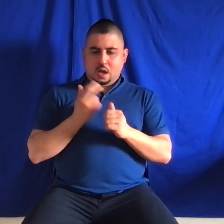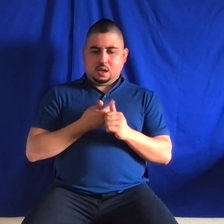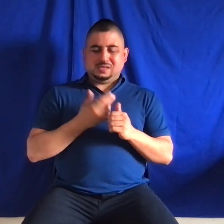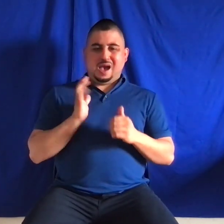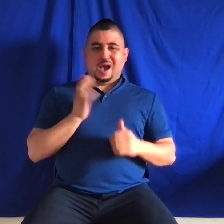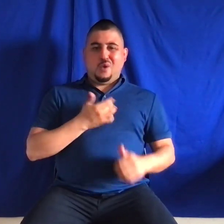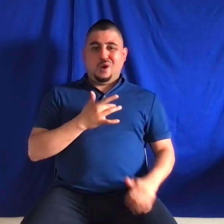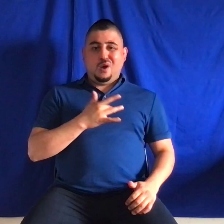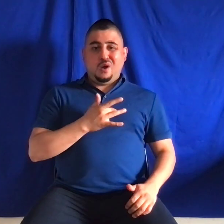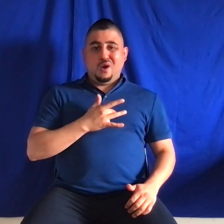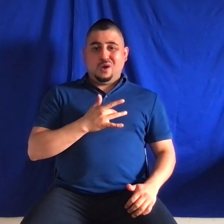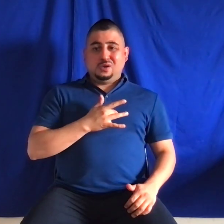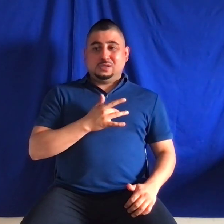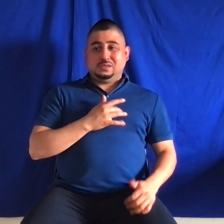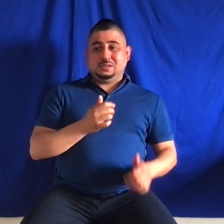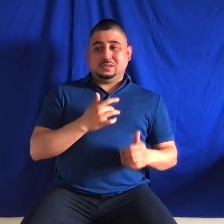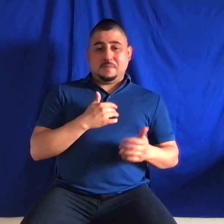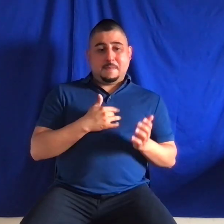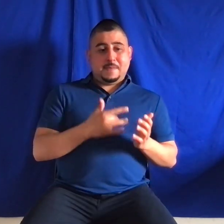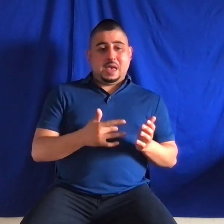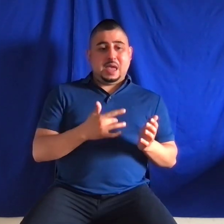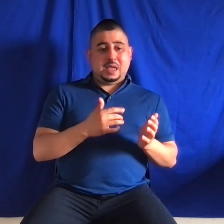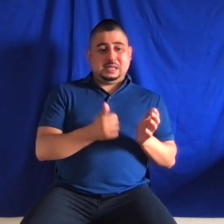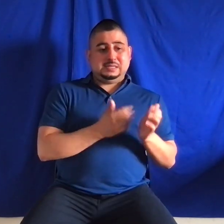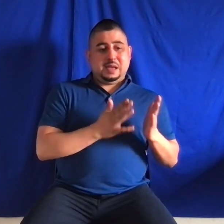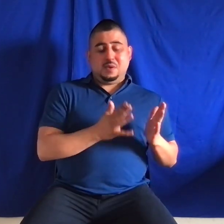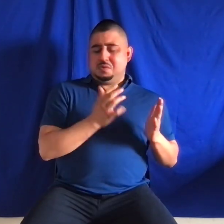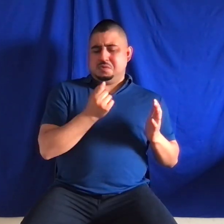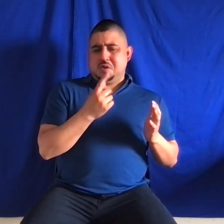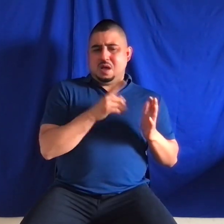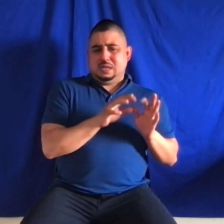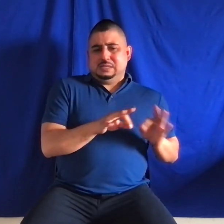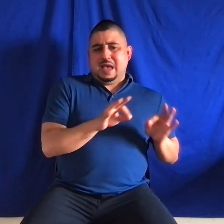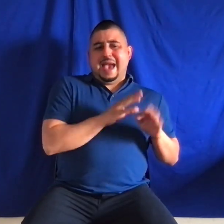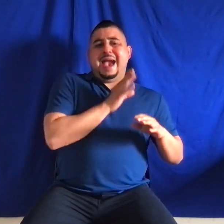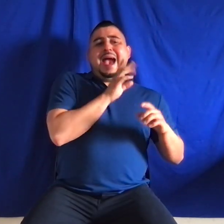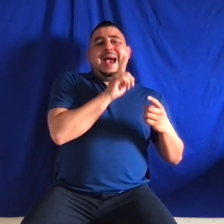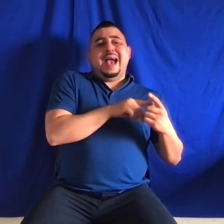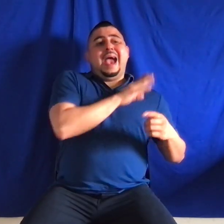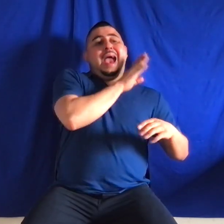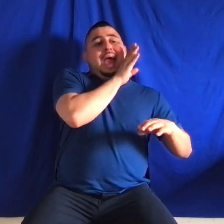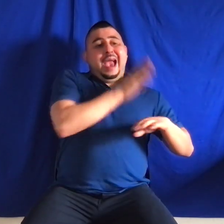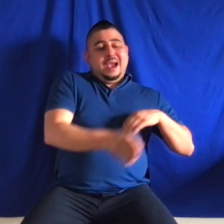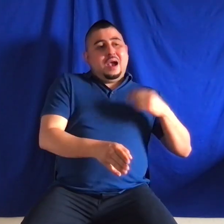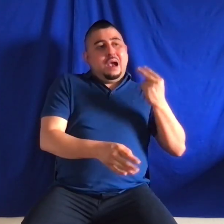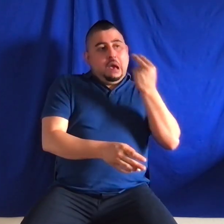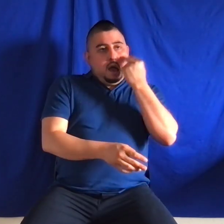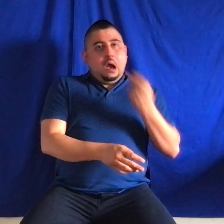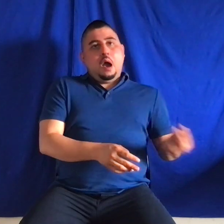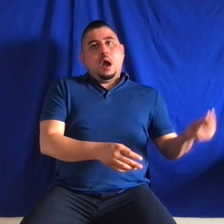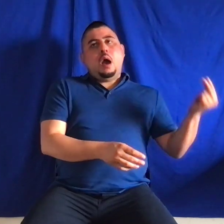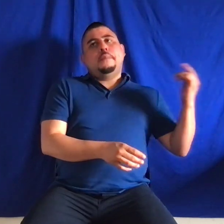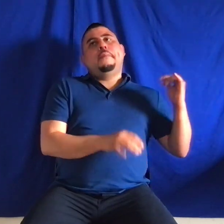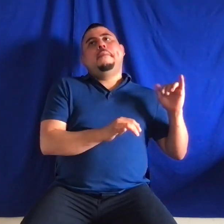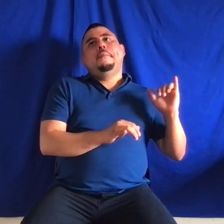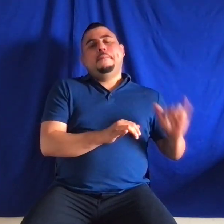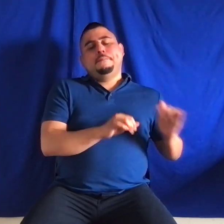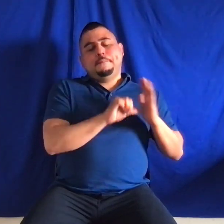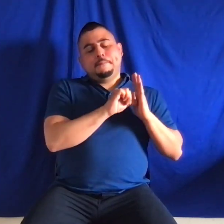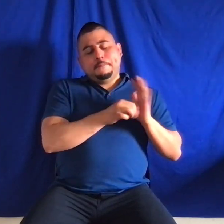Oftentimes, like these disciples, we don't really understand the significance of it until after the fact. We look back and we say, oh, that's where God was moving in my life